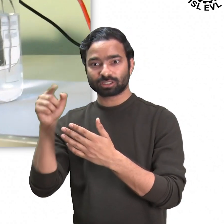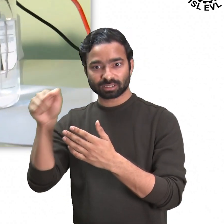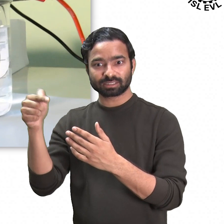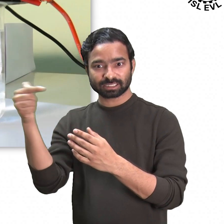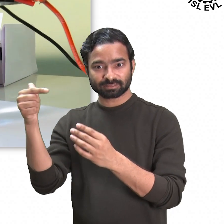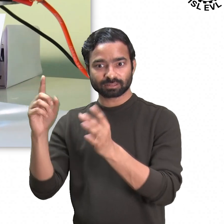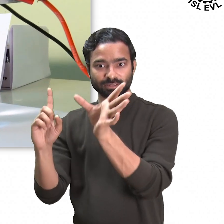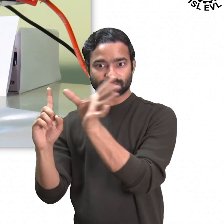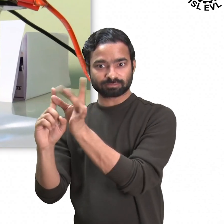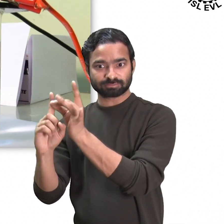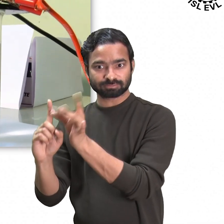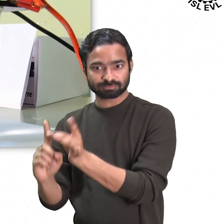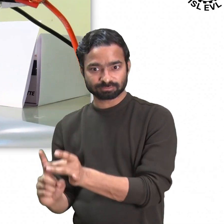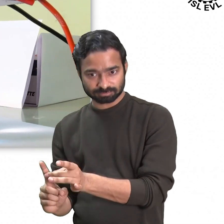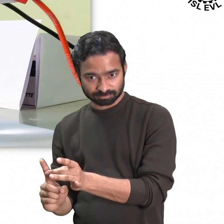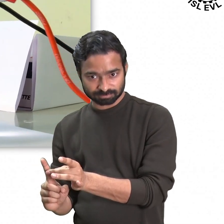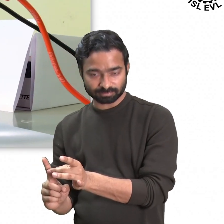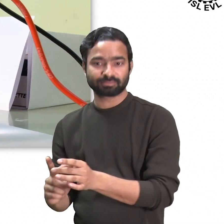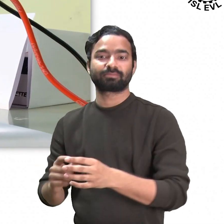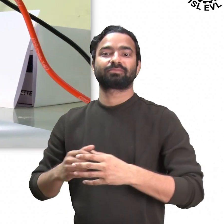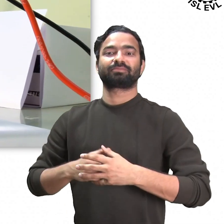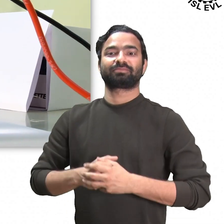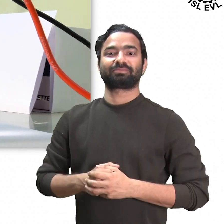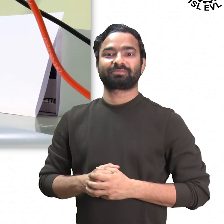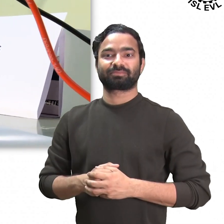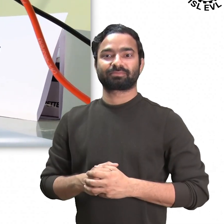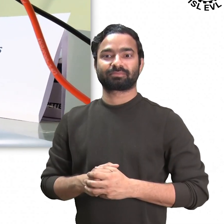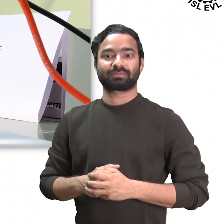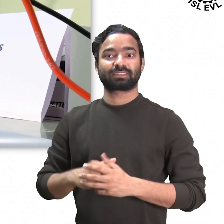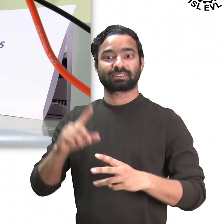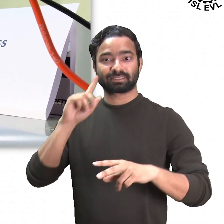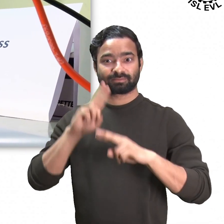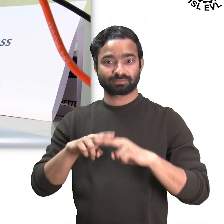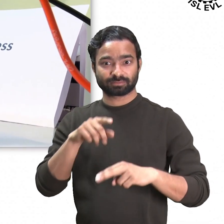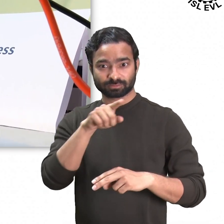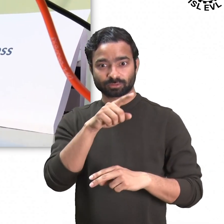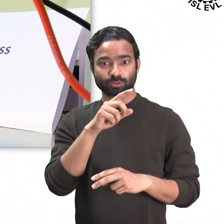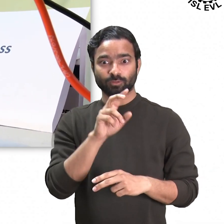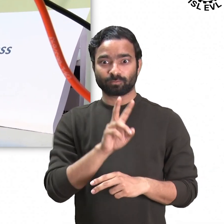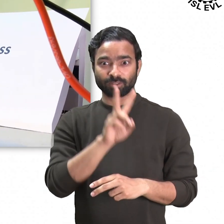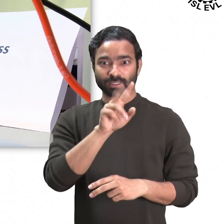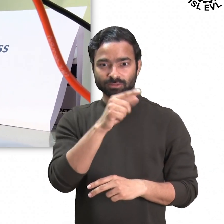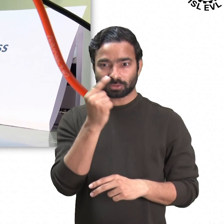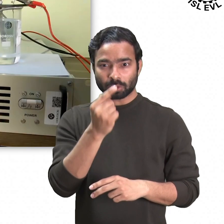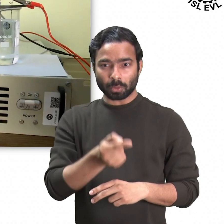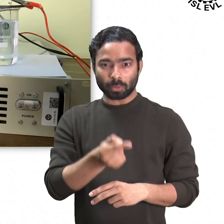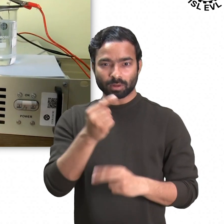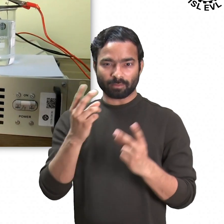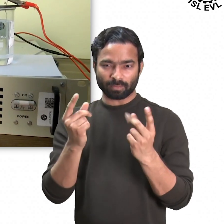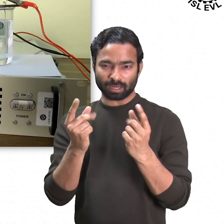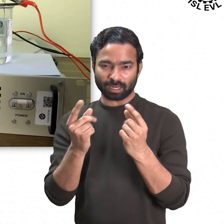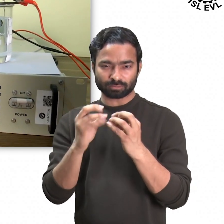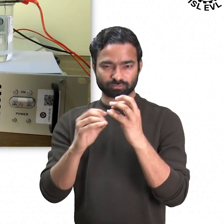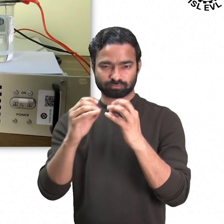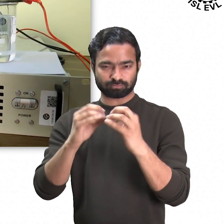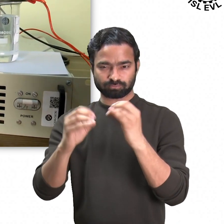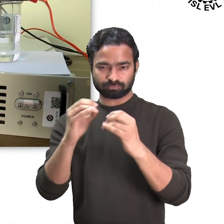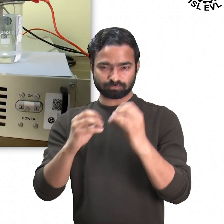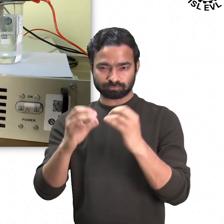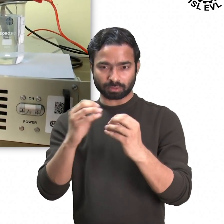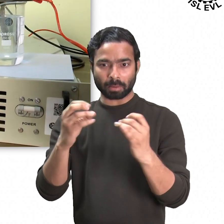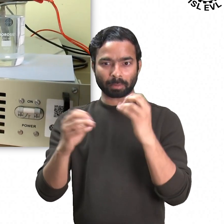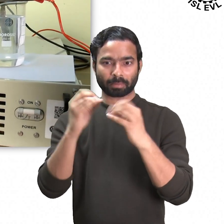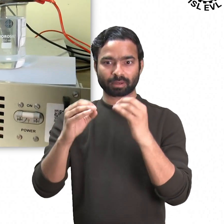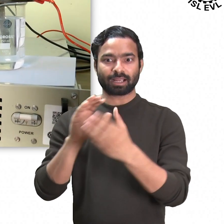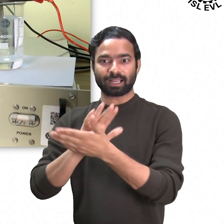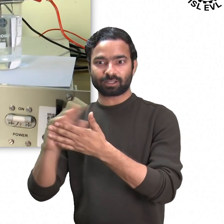to 3 volt, we can notice both increasing current and increase in evolution rate of hydrogen and oxygen gases.